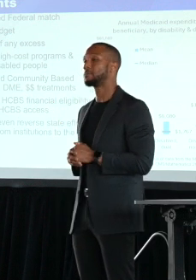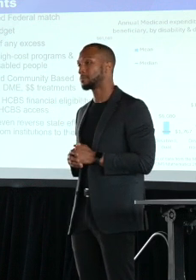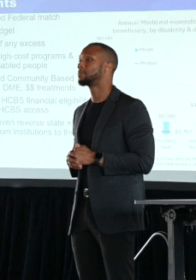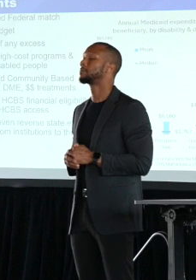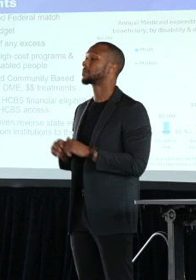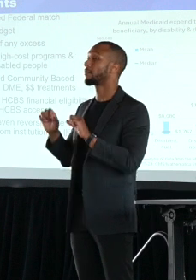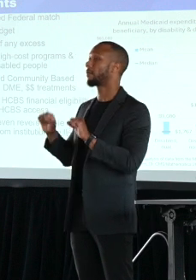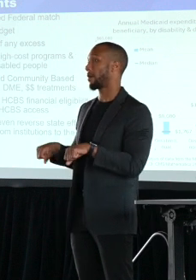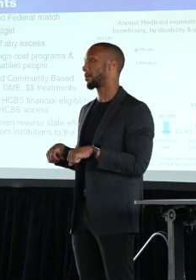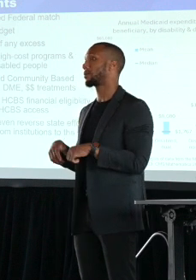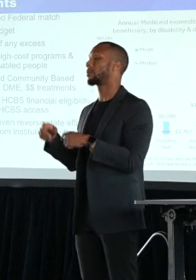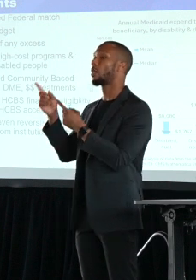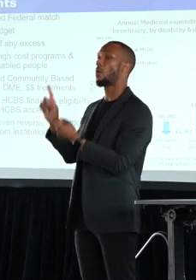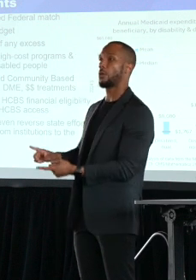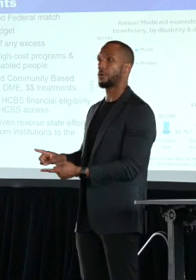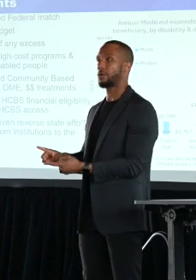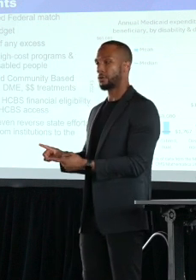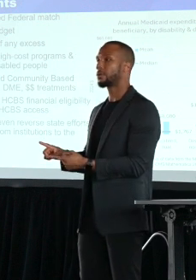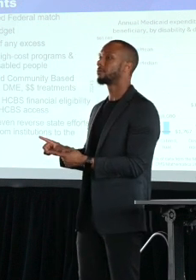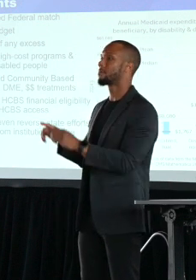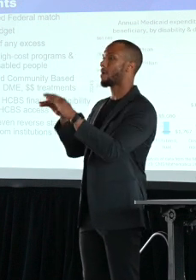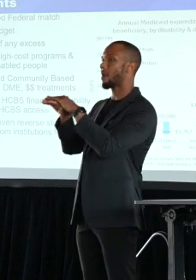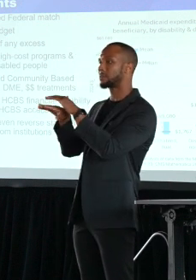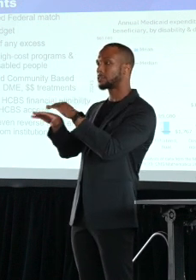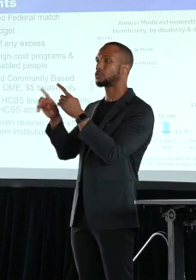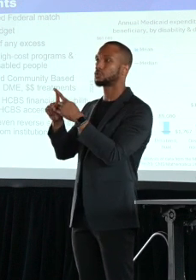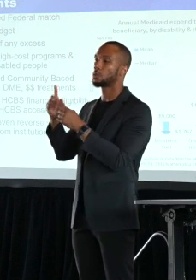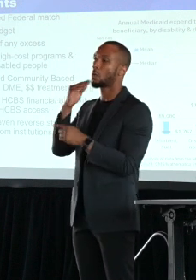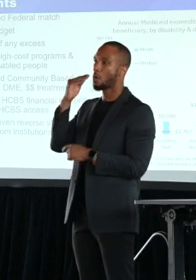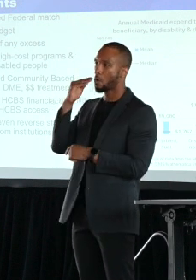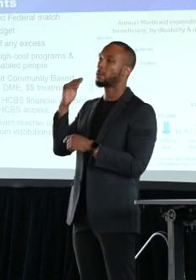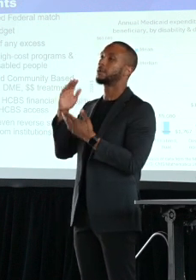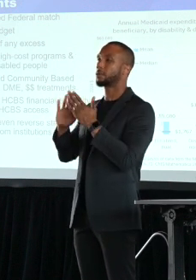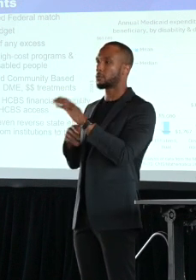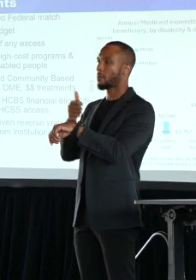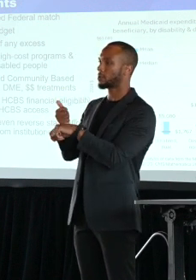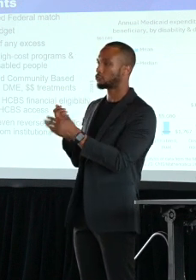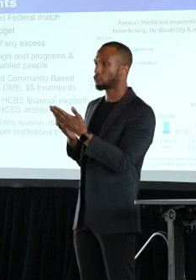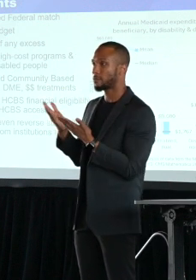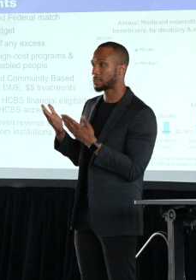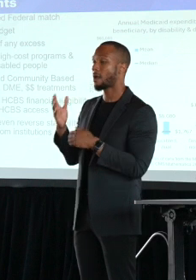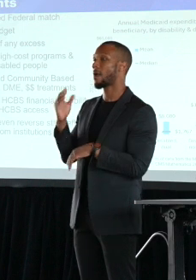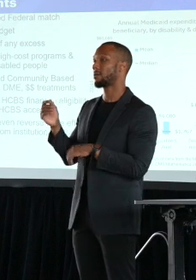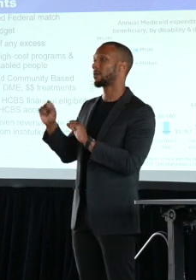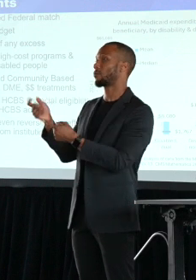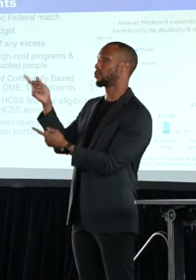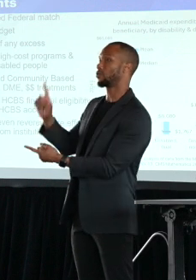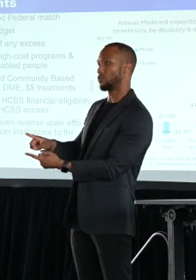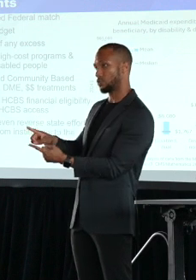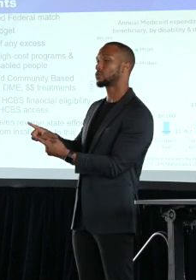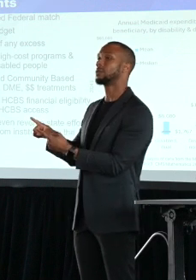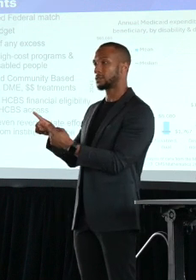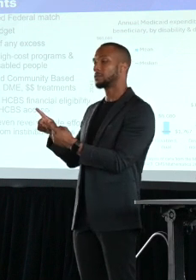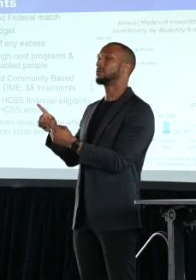institutions to the community. So those are some of the potential changes. It could also lead to